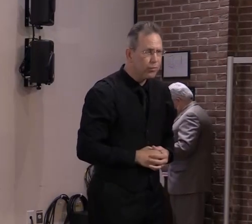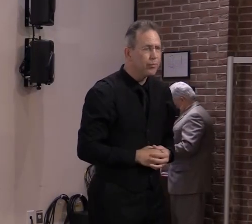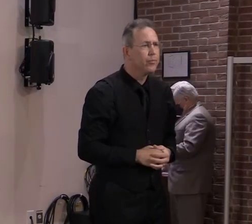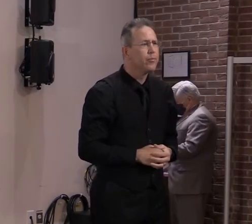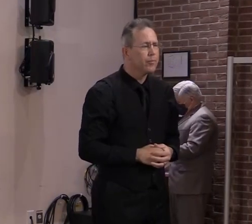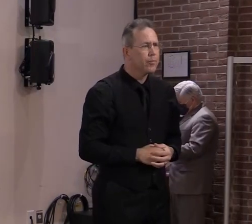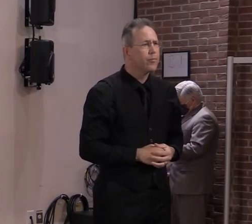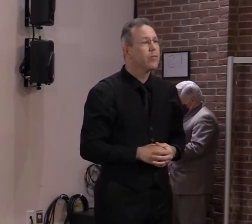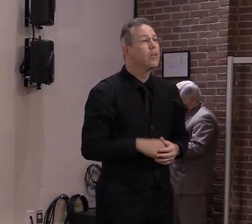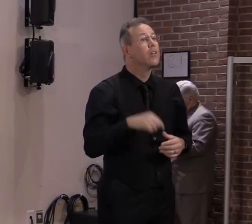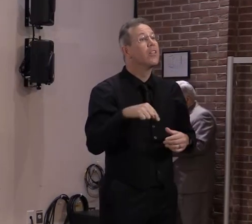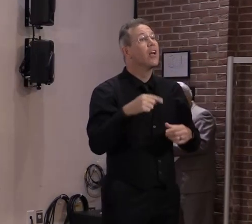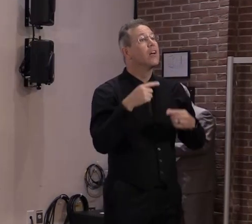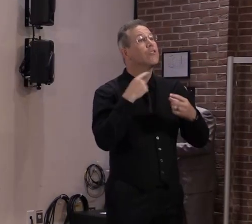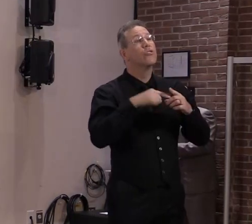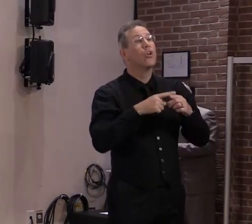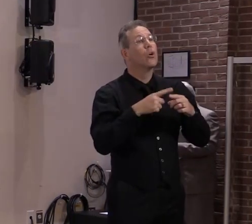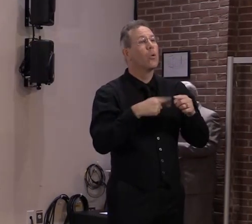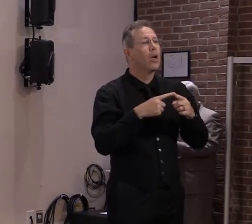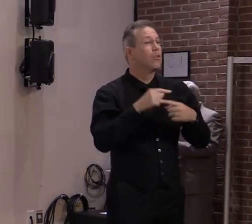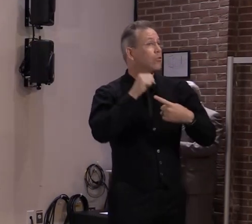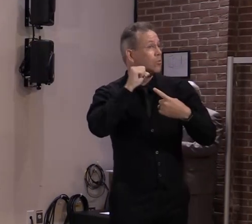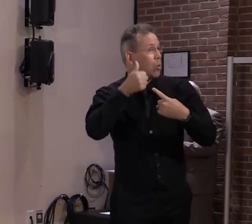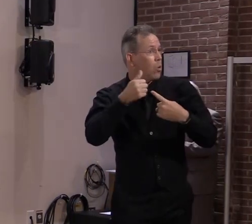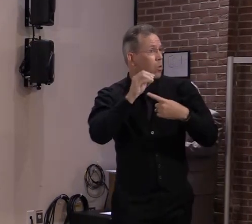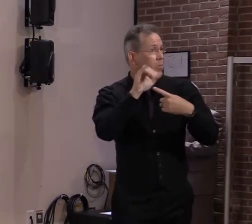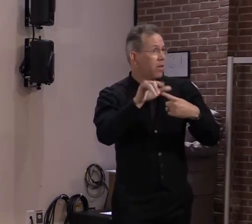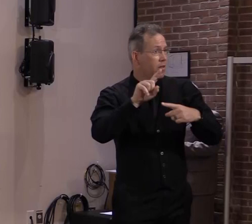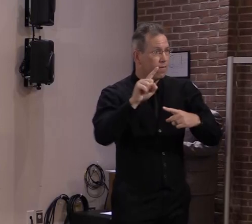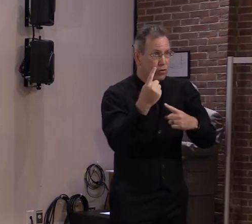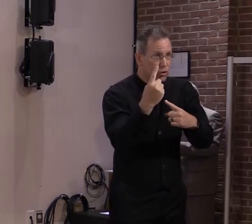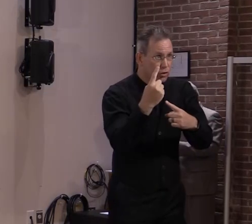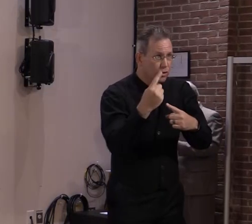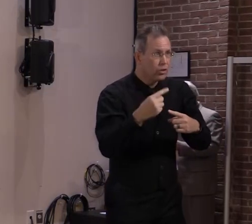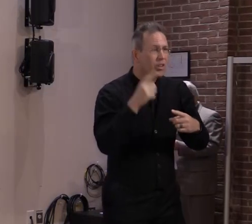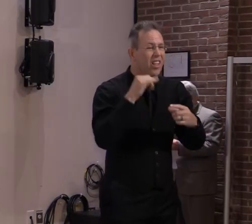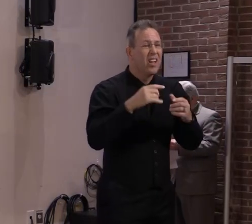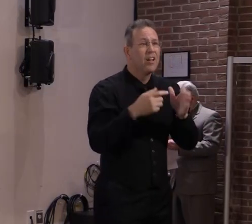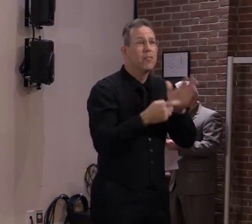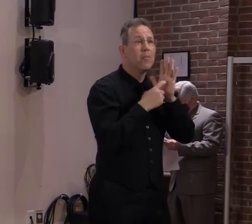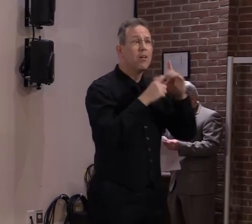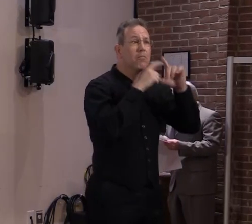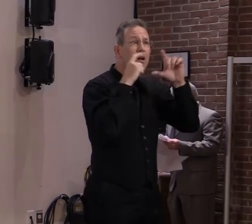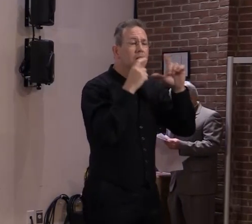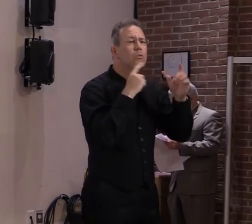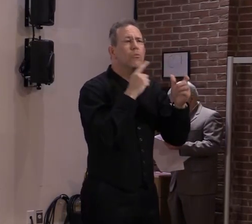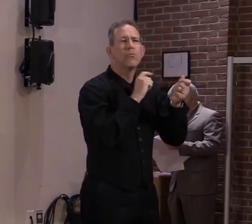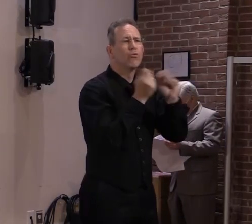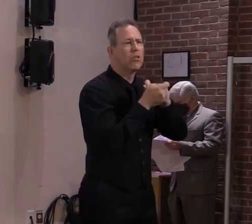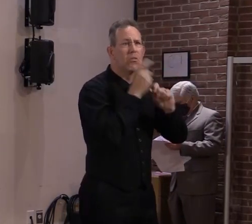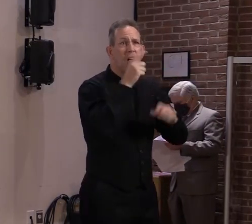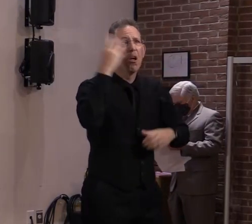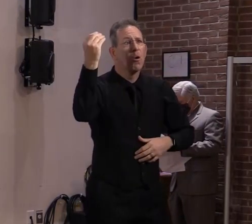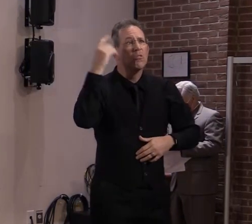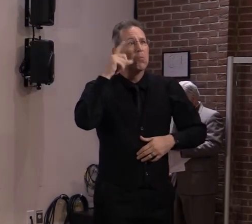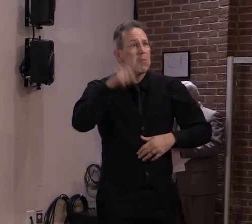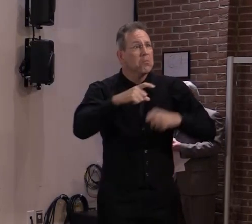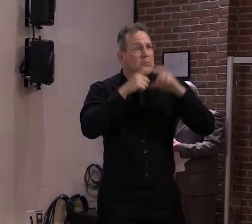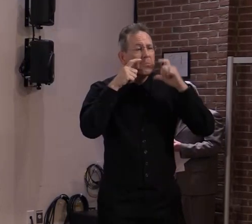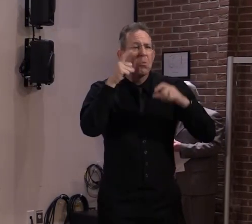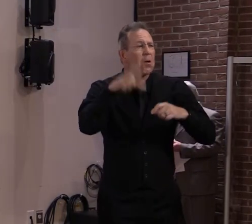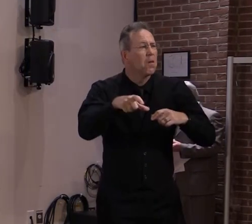Effective tomorrow, May 1st, masks will no longer be required when you're outdoors if physical distancing can be